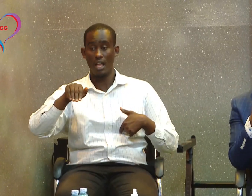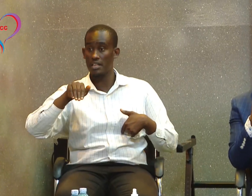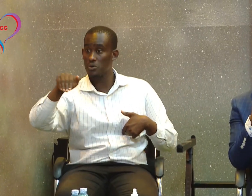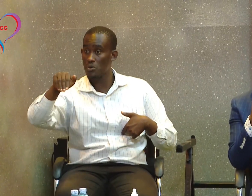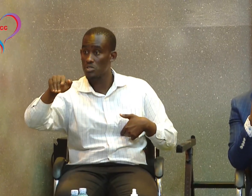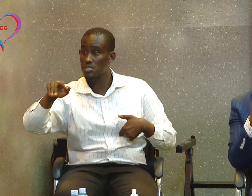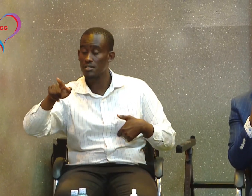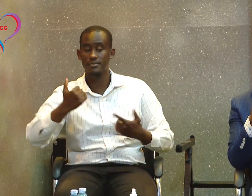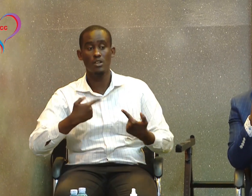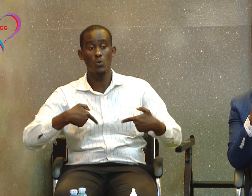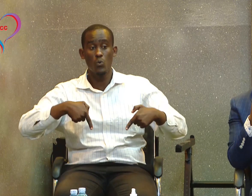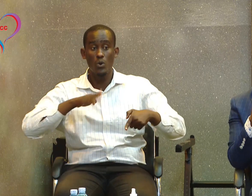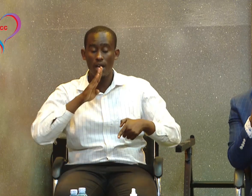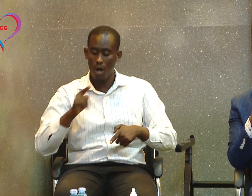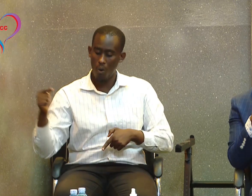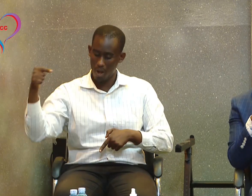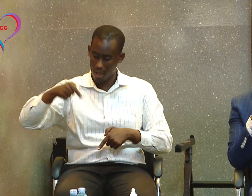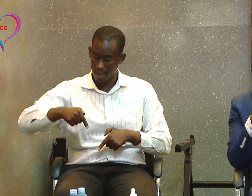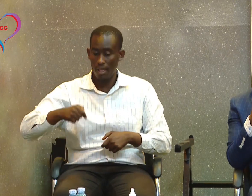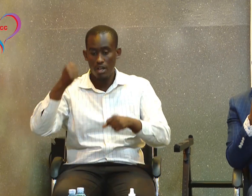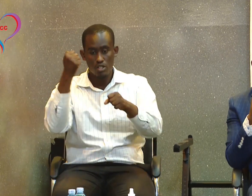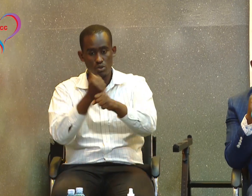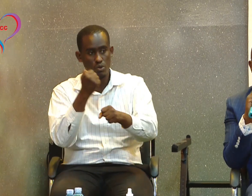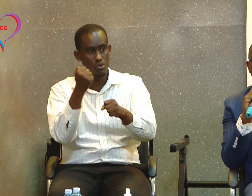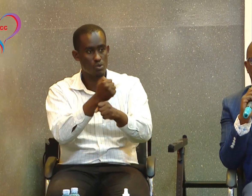all here to do something.